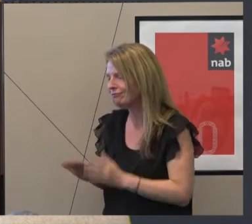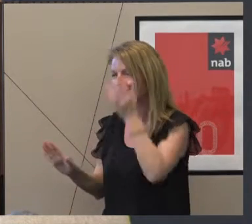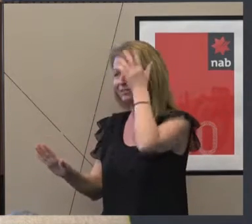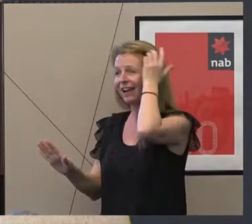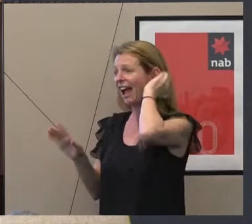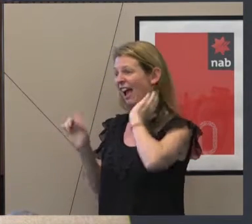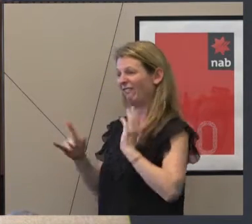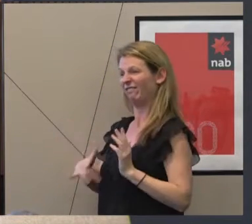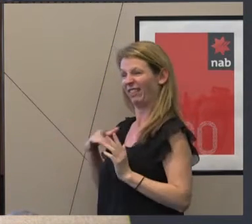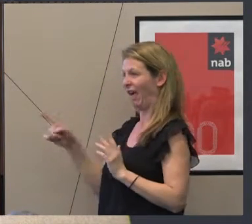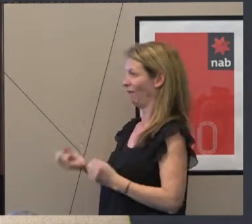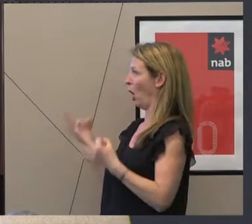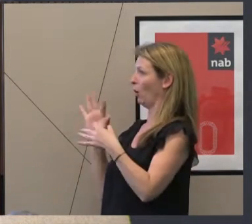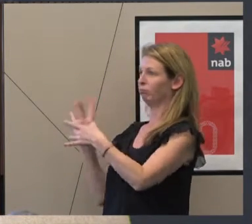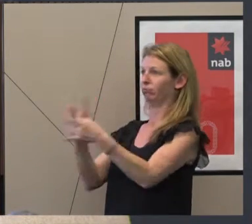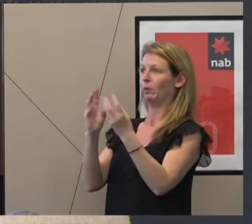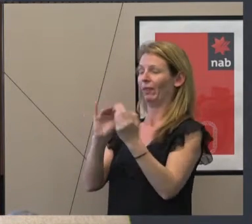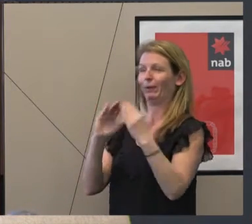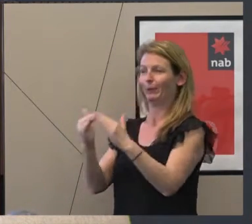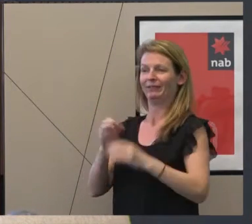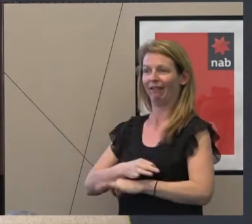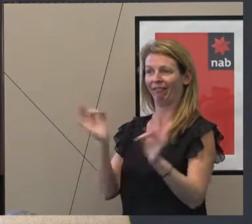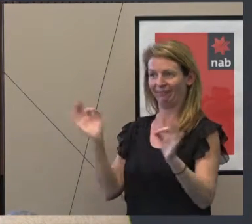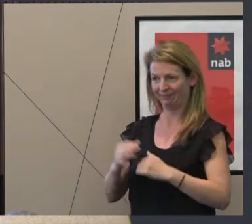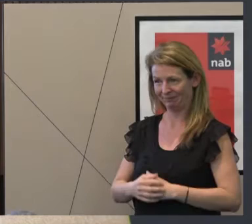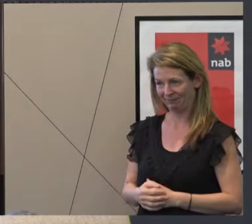are completely out of touch with reality.